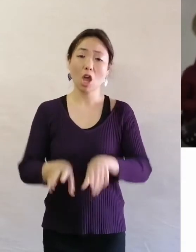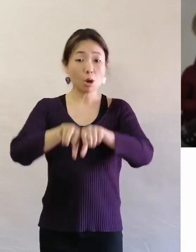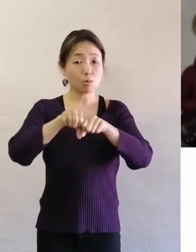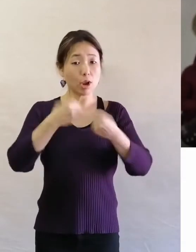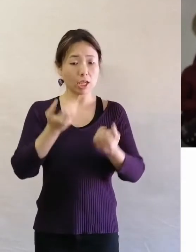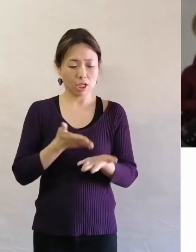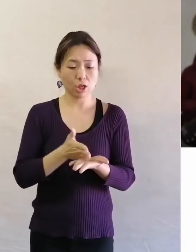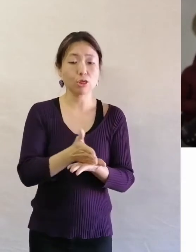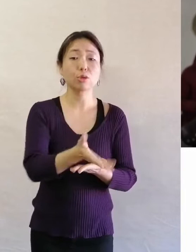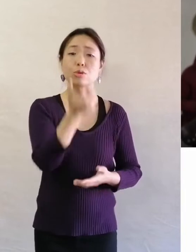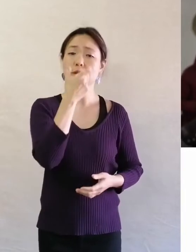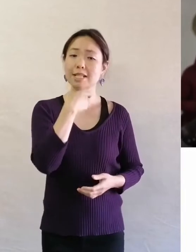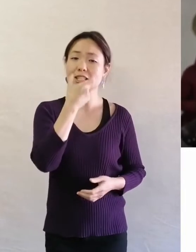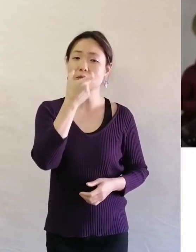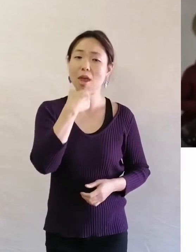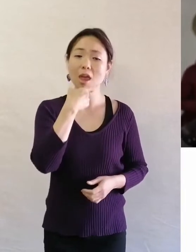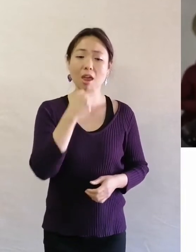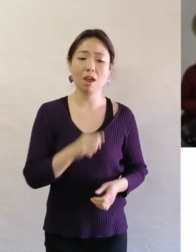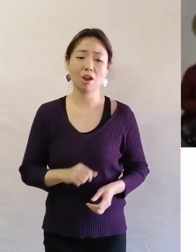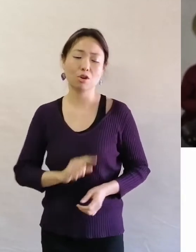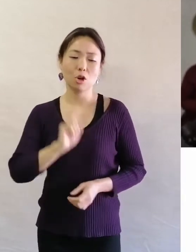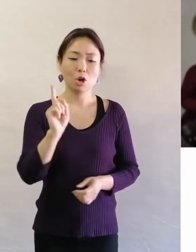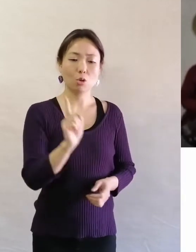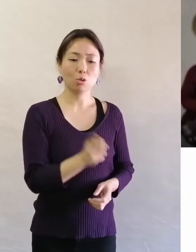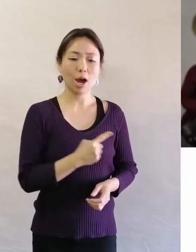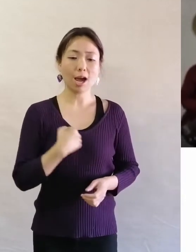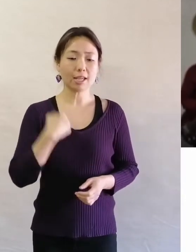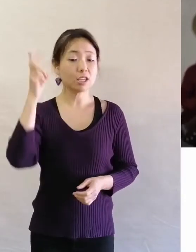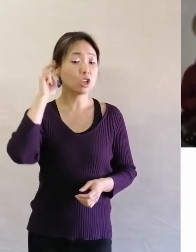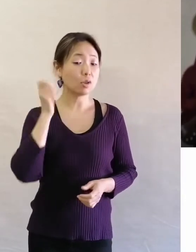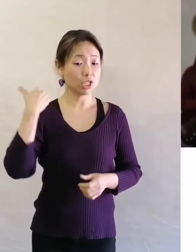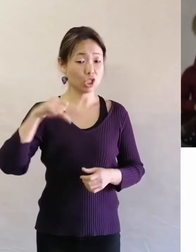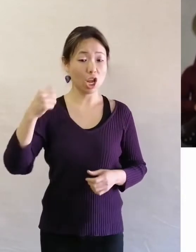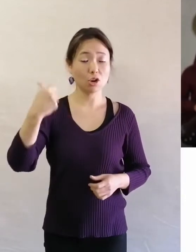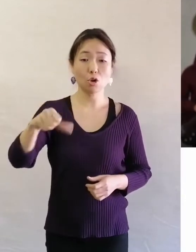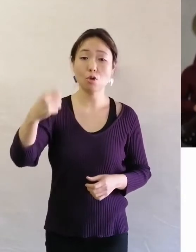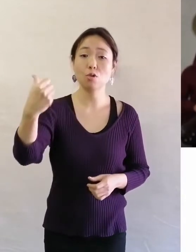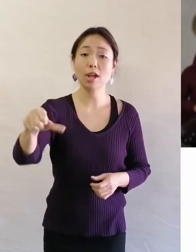generation breaking through despair. I hear a